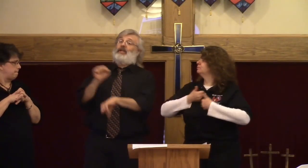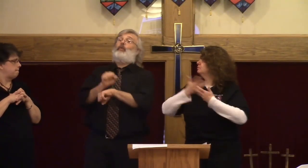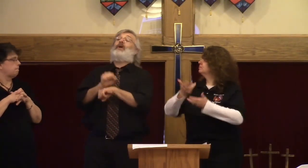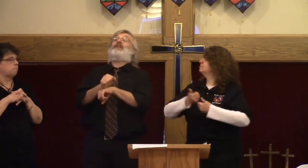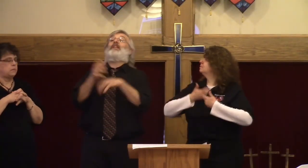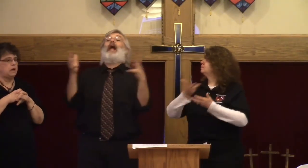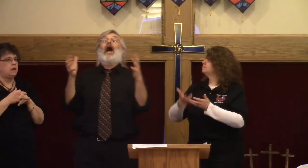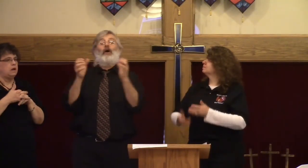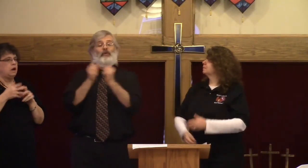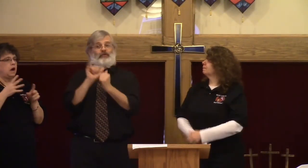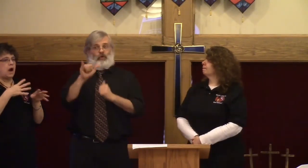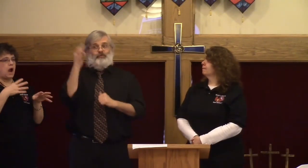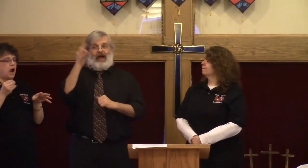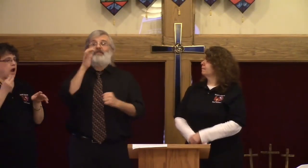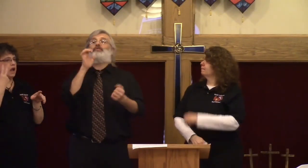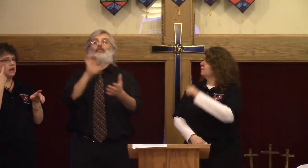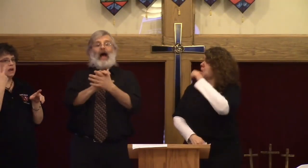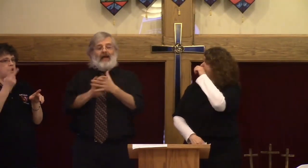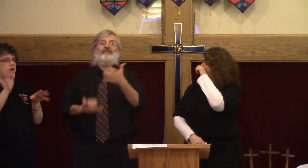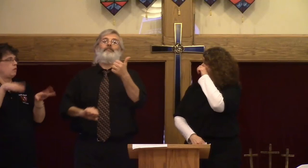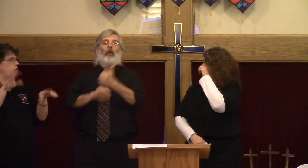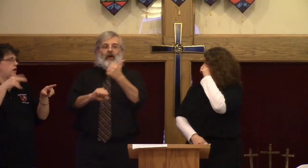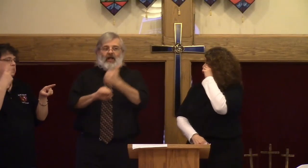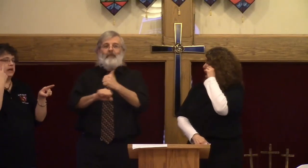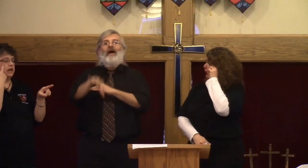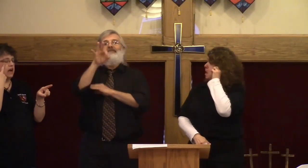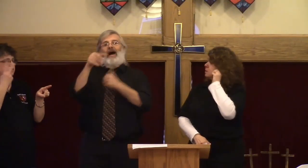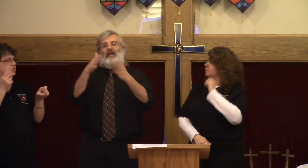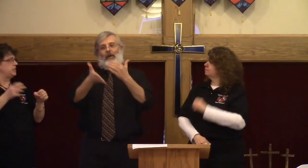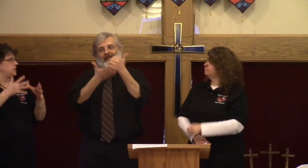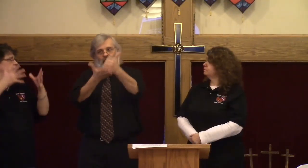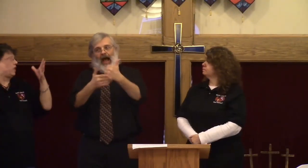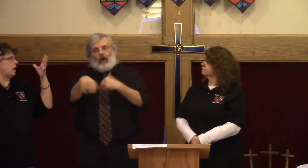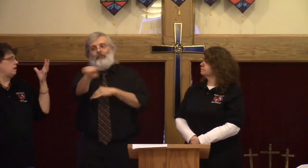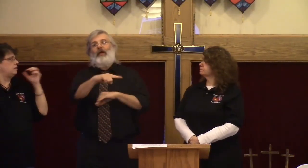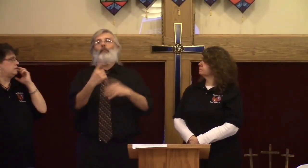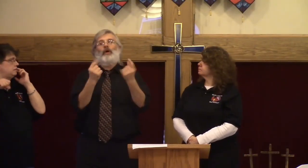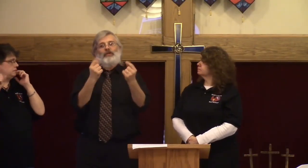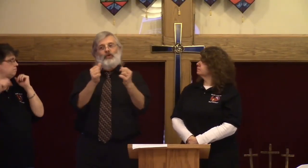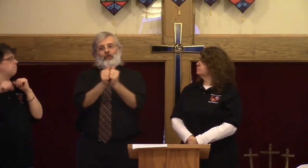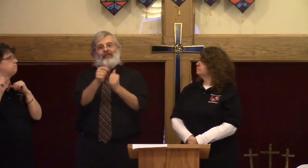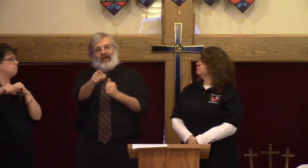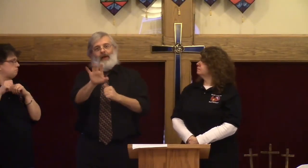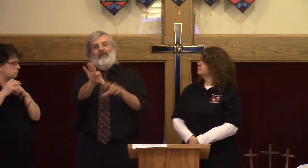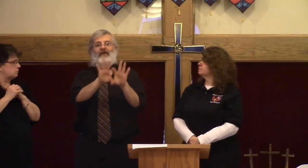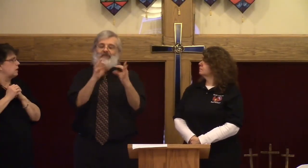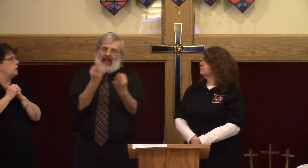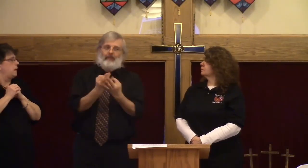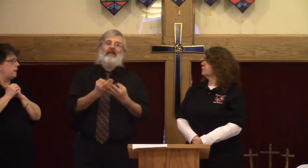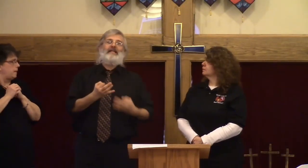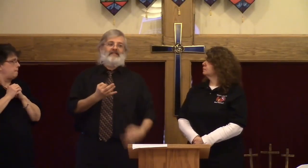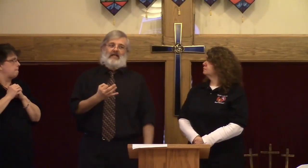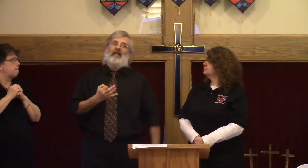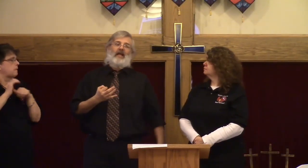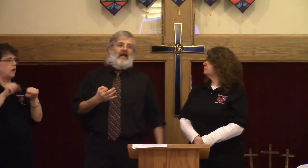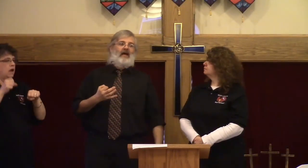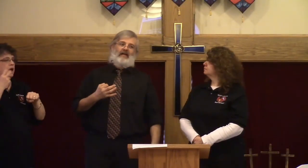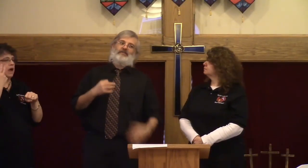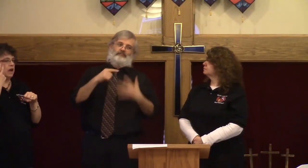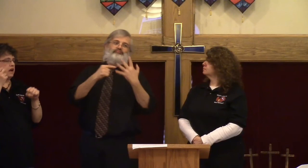works a lot with those pastors' wives, supporting them, finding ways to help them, what to do with them and their families, and I've